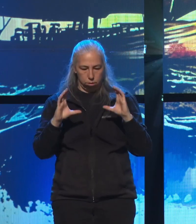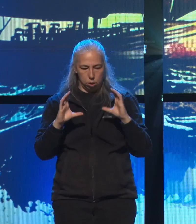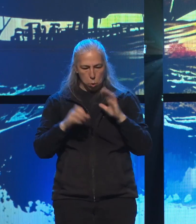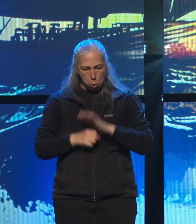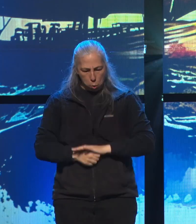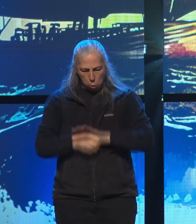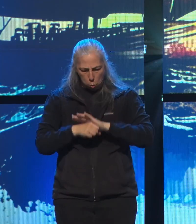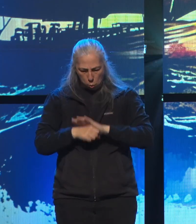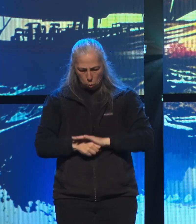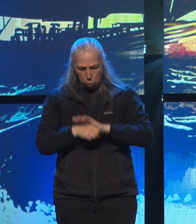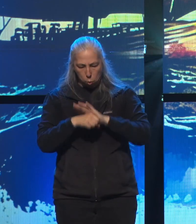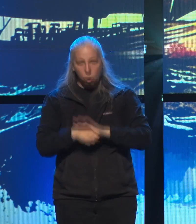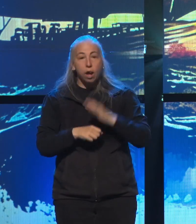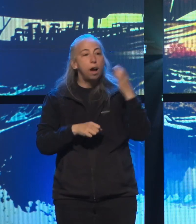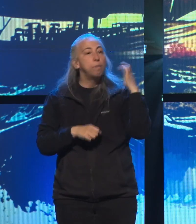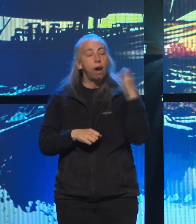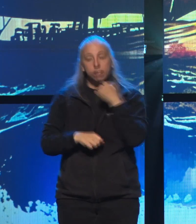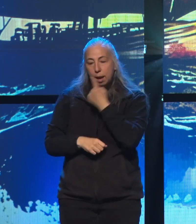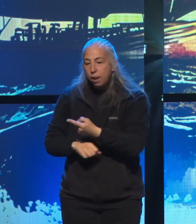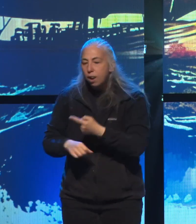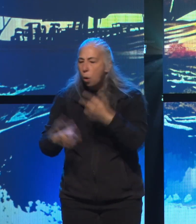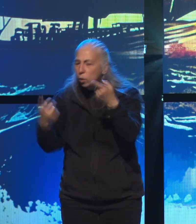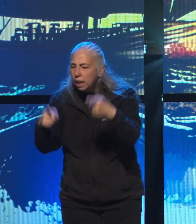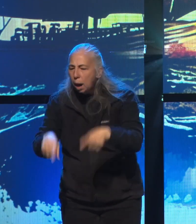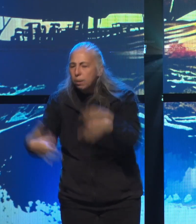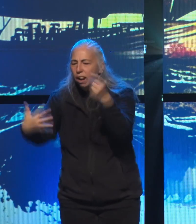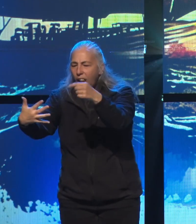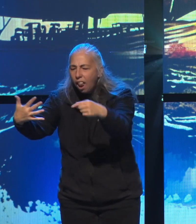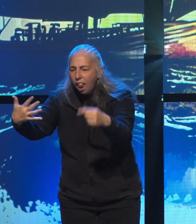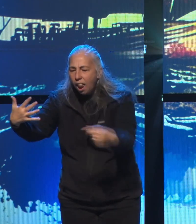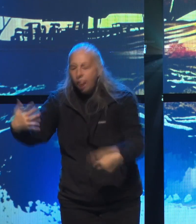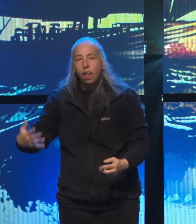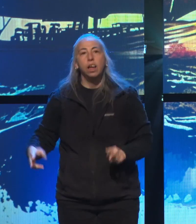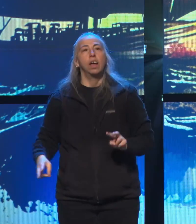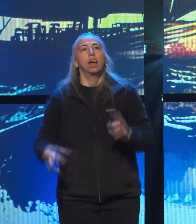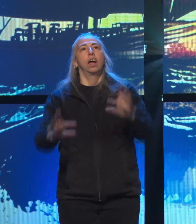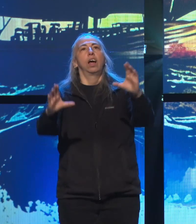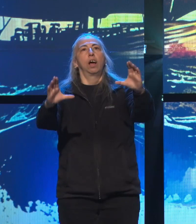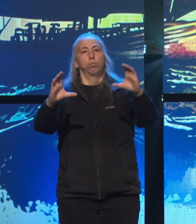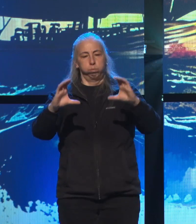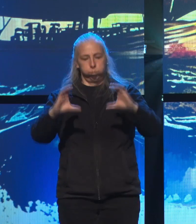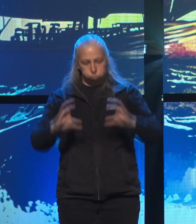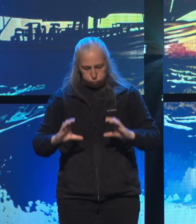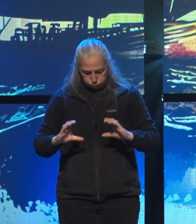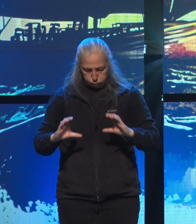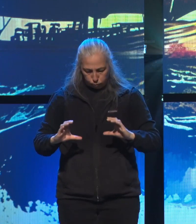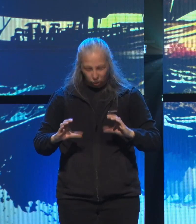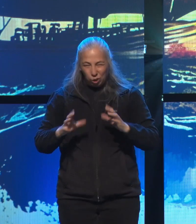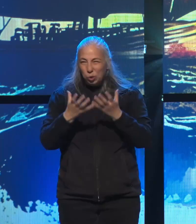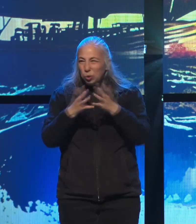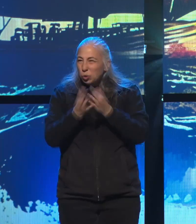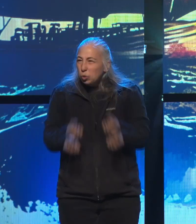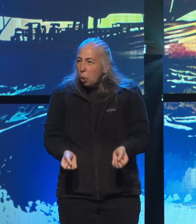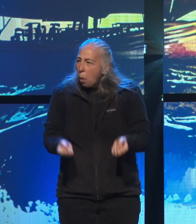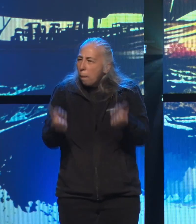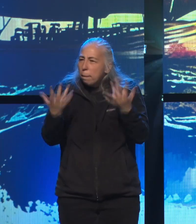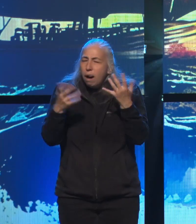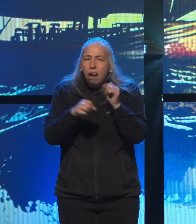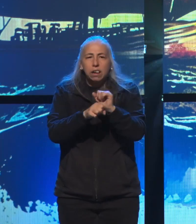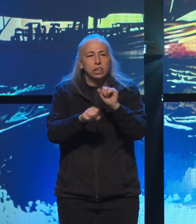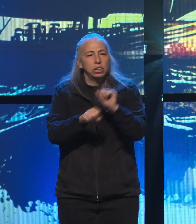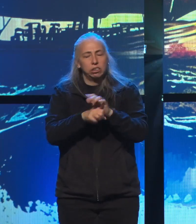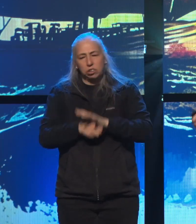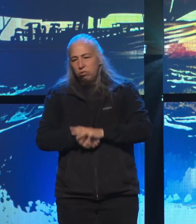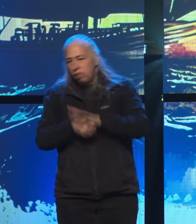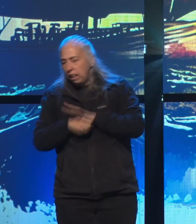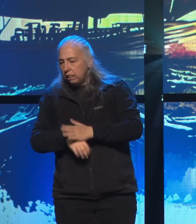just told this is what's happening, and you feel like, oh my gosh, this is so much stuff. It's unreasonable what's being asked of me. I don't know how I'm going to do it. And the stress starts to mount.